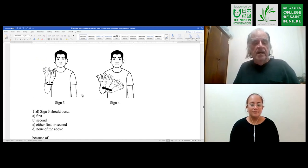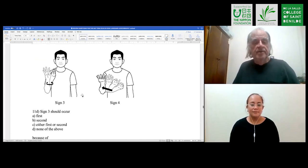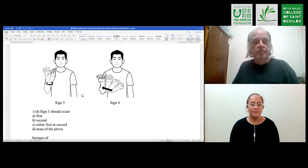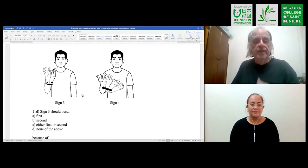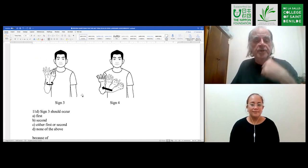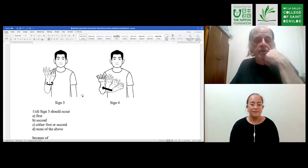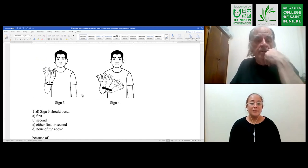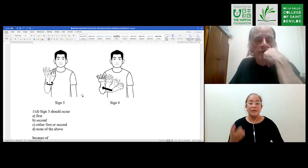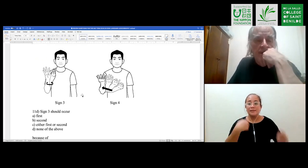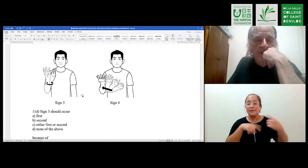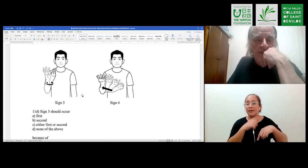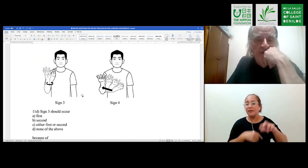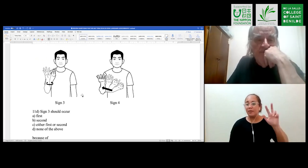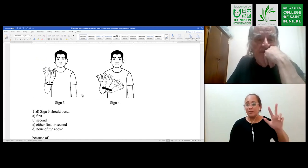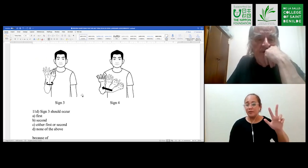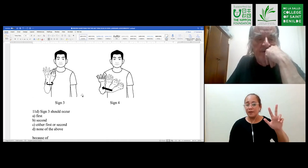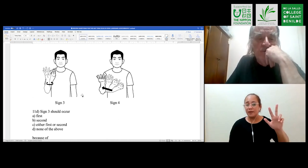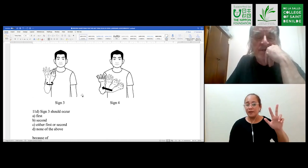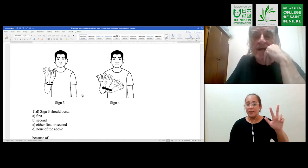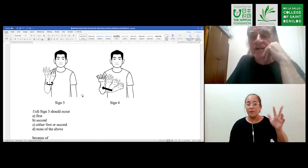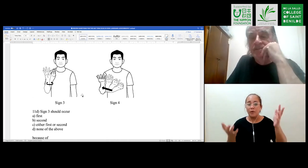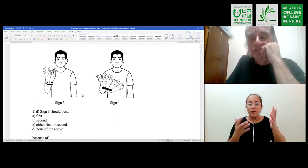Sign 3 should occur first or second?